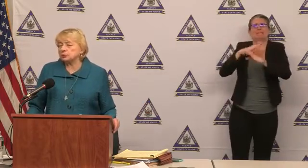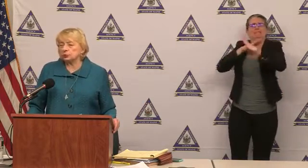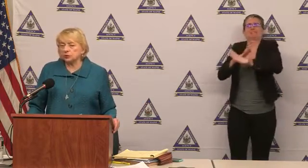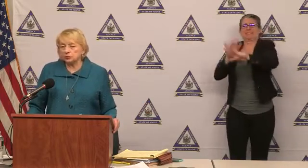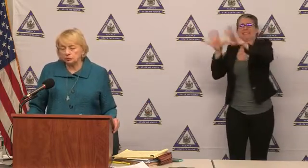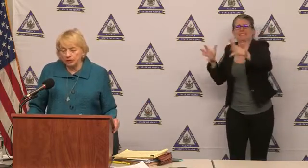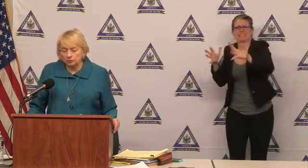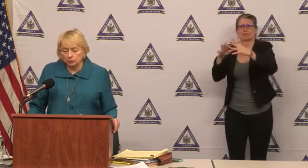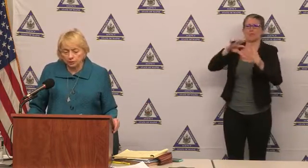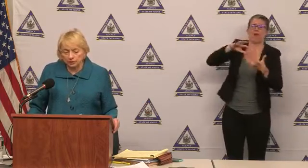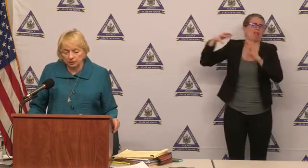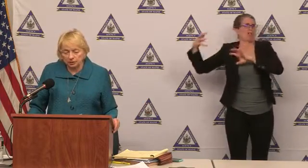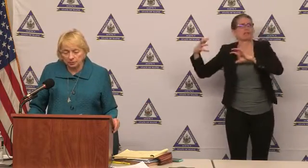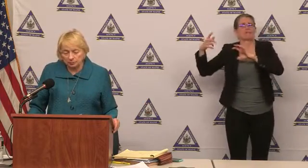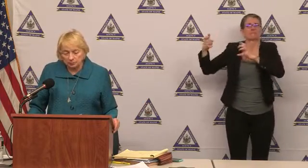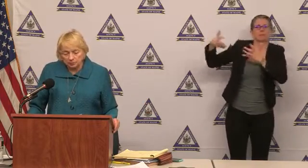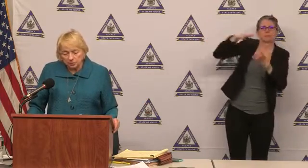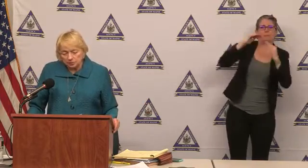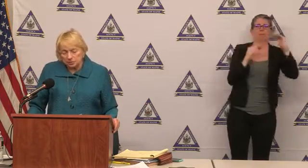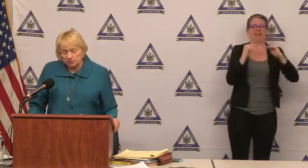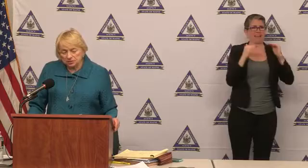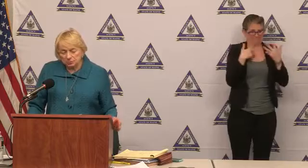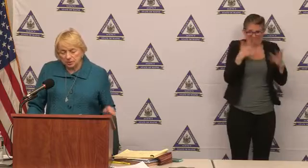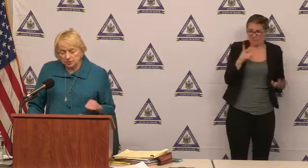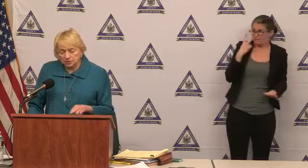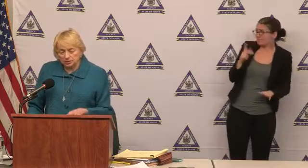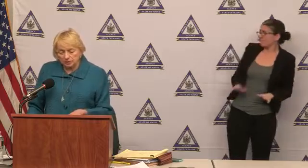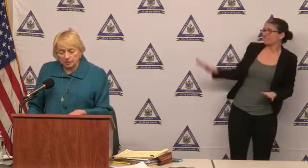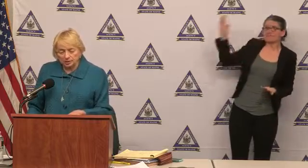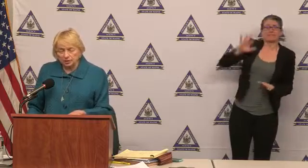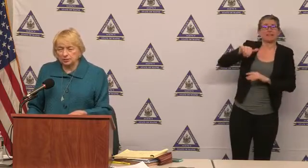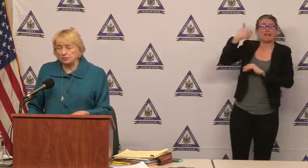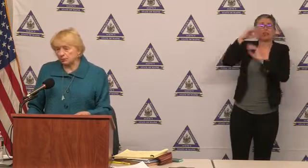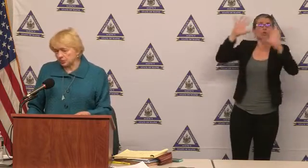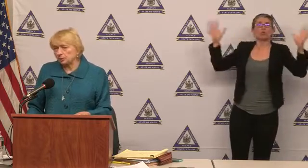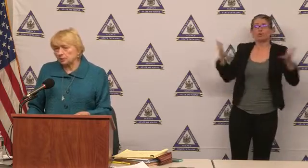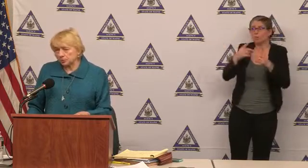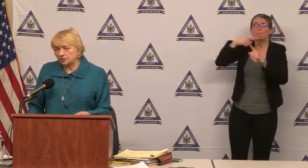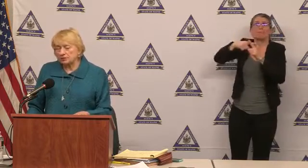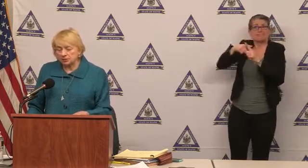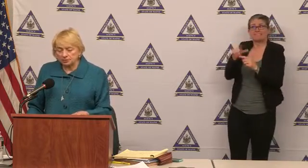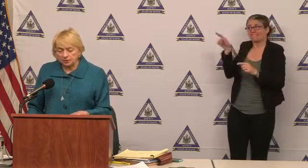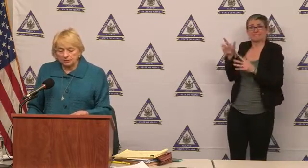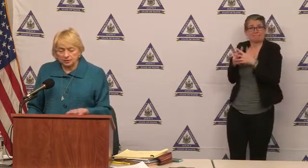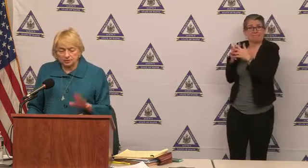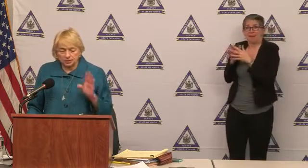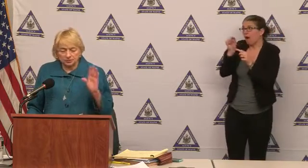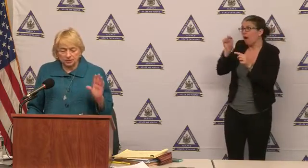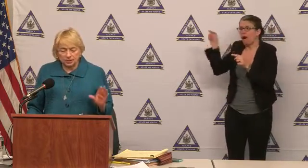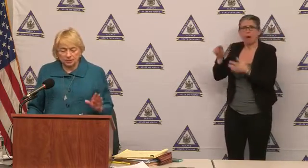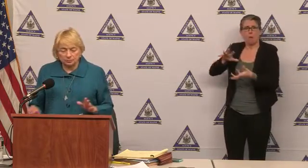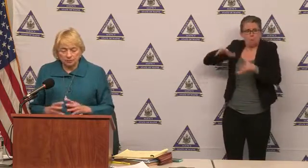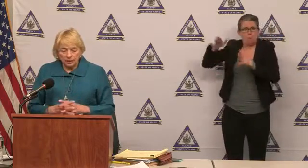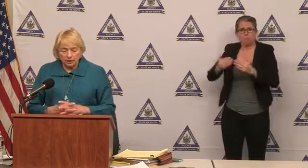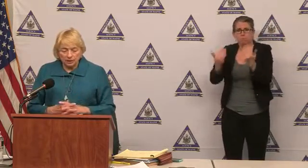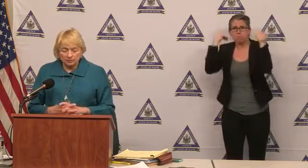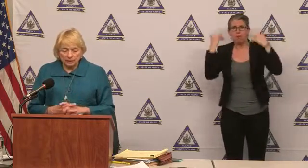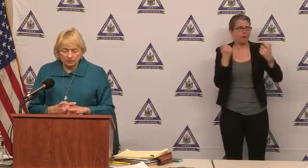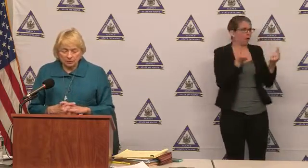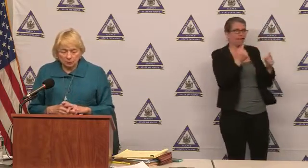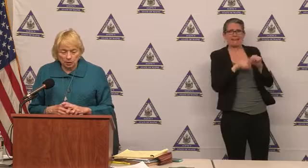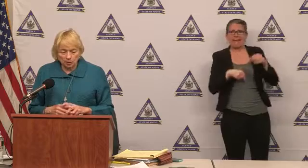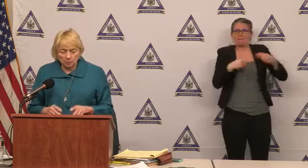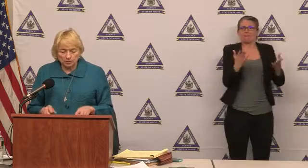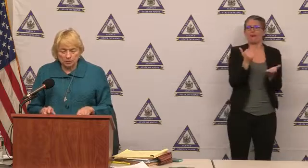countries. We want to try to avoid it here. So this is a measure that several other states, or similar to what several other states have taken.